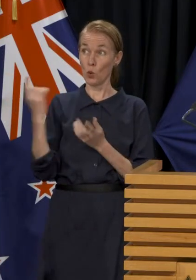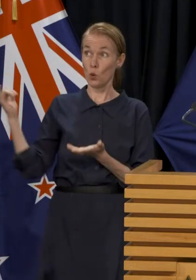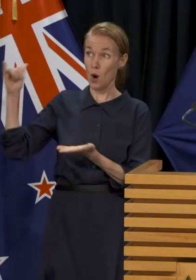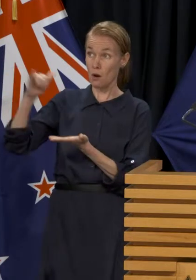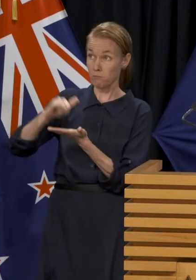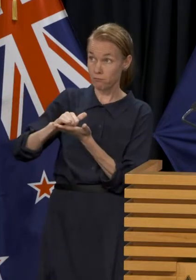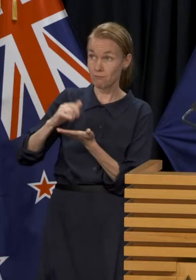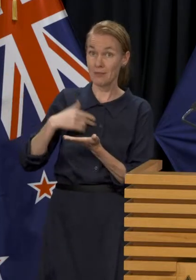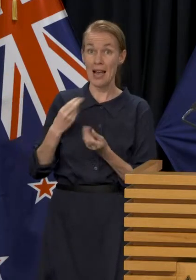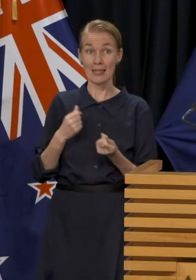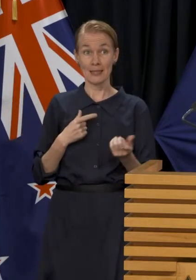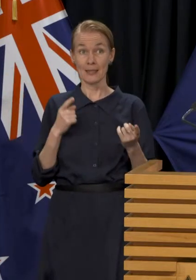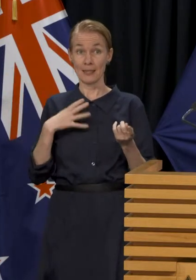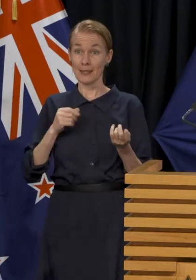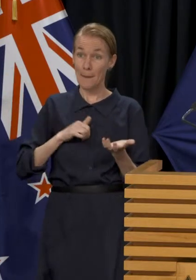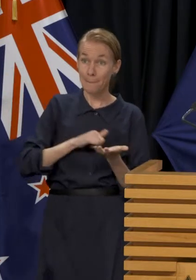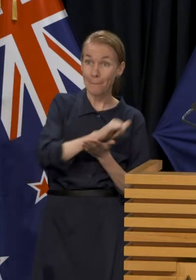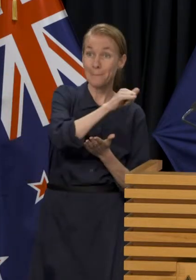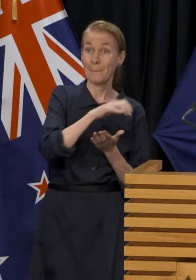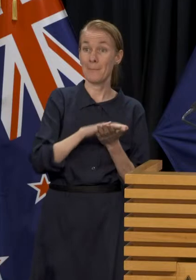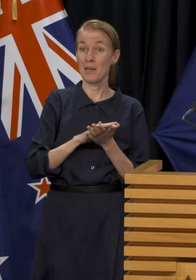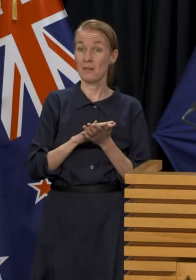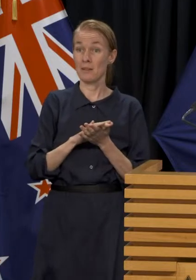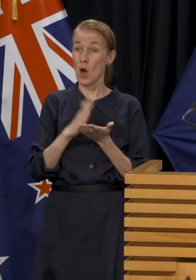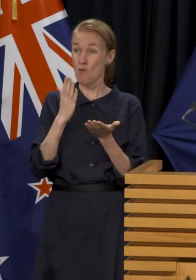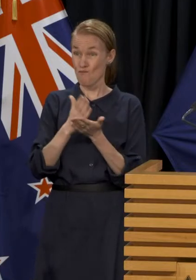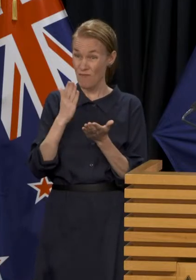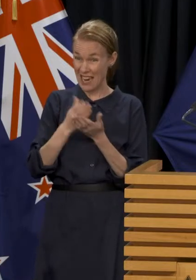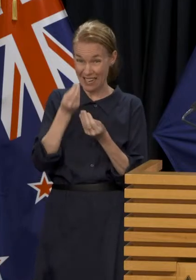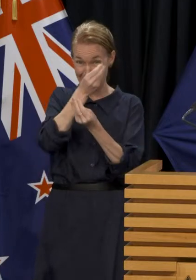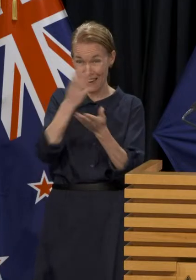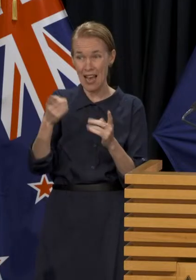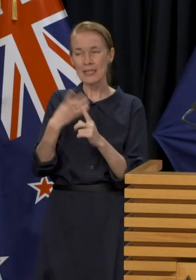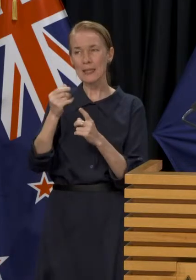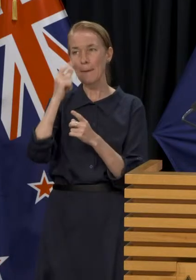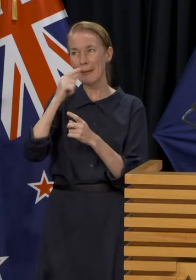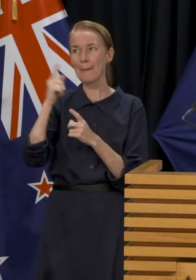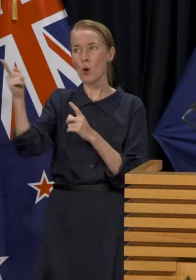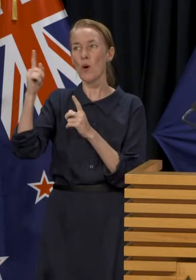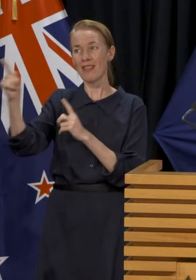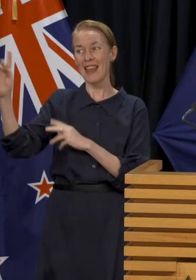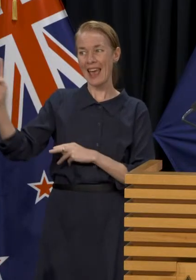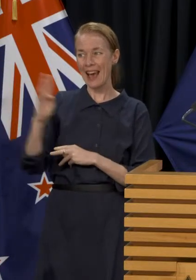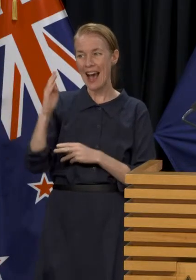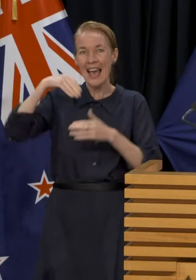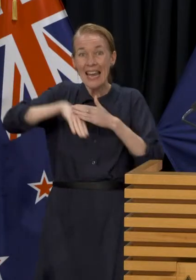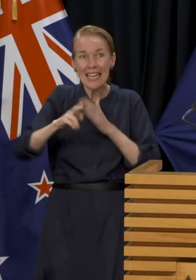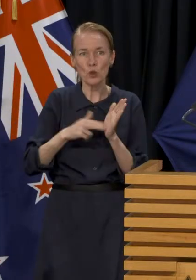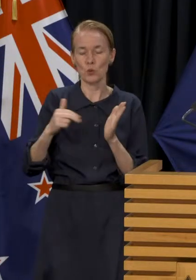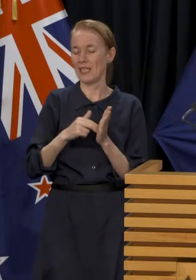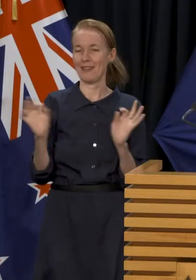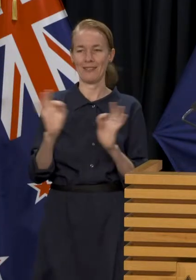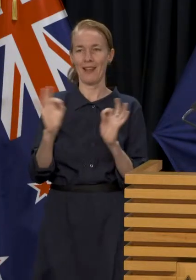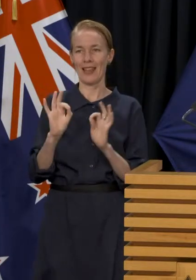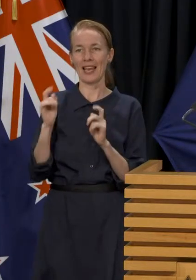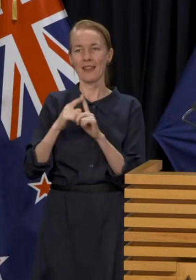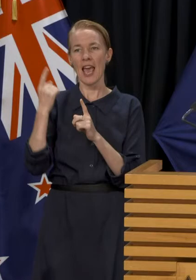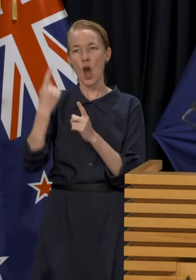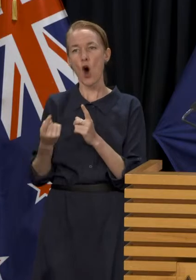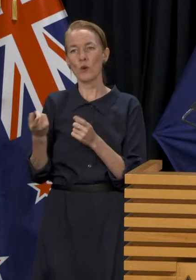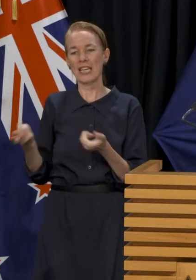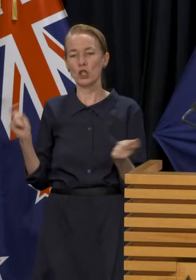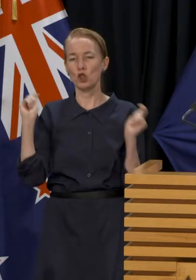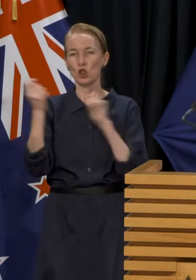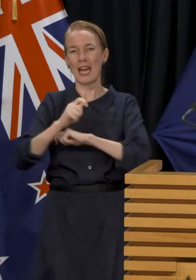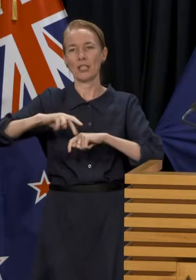arrivals never leave airside. They never come through the border. They're only there in transit. So if you are leaving the country, the